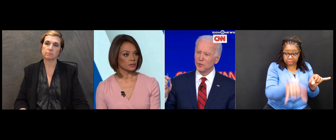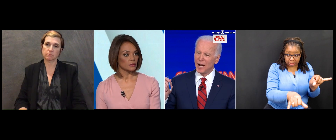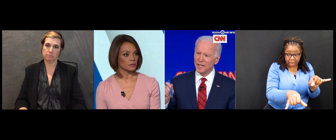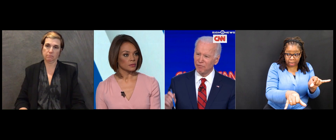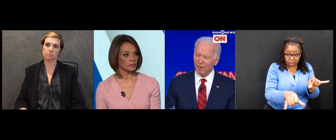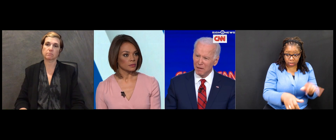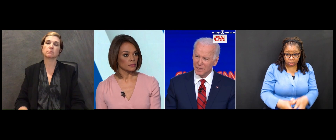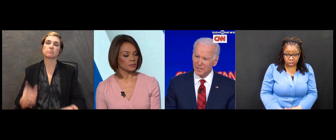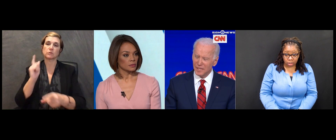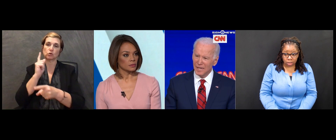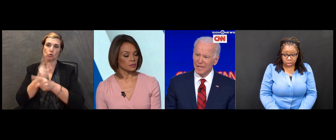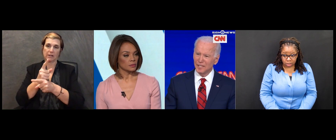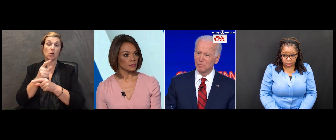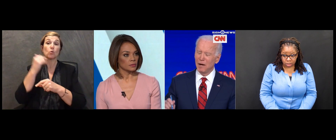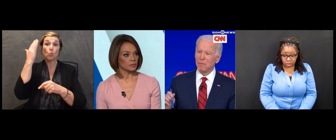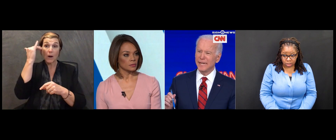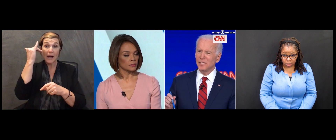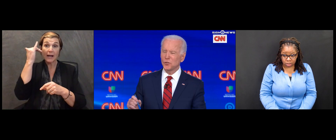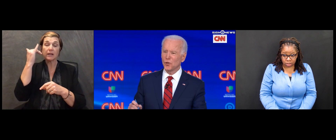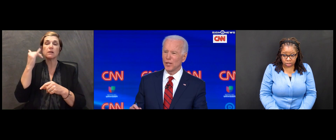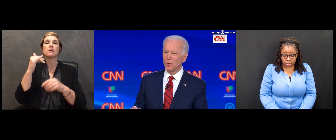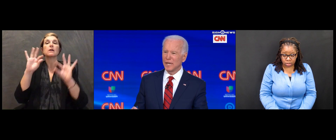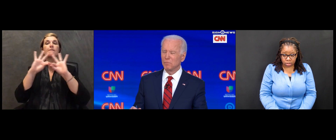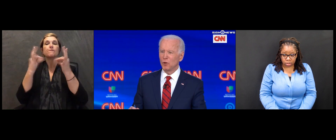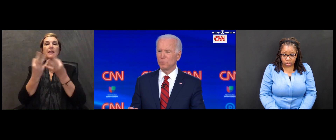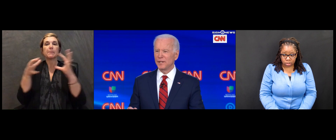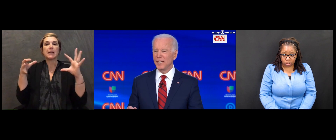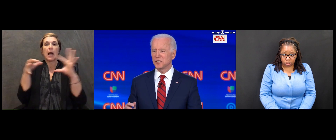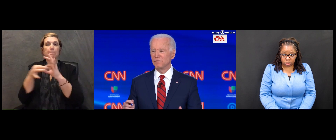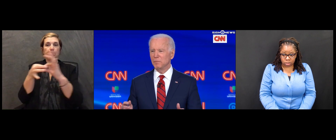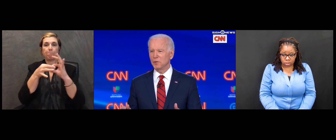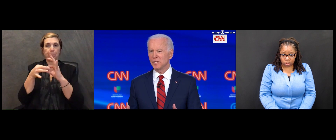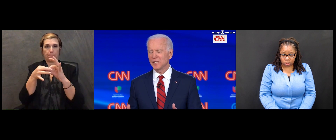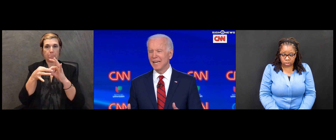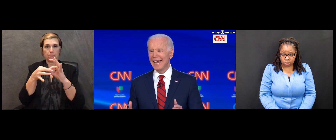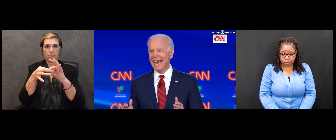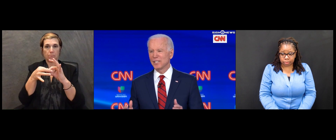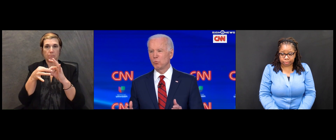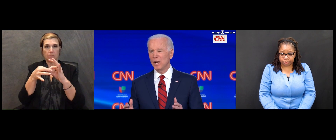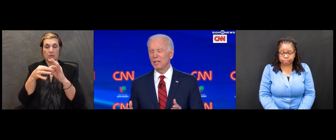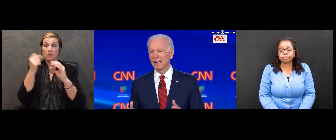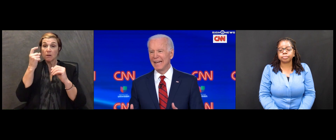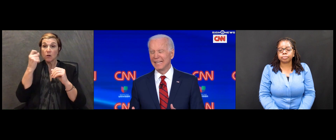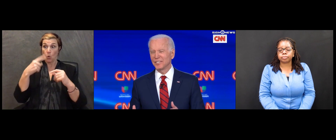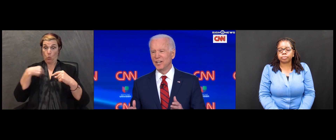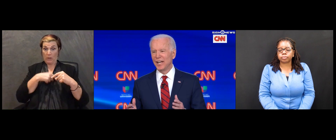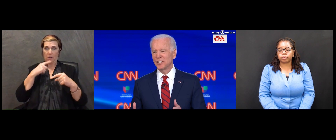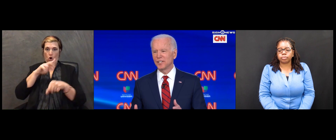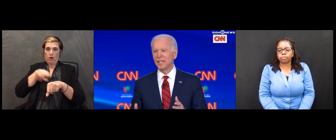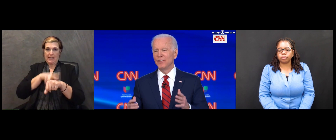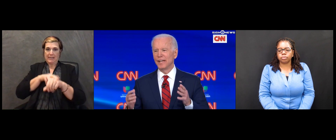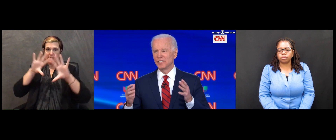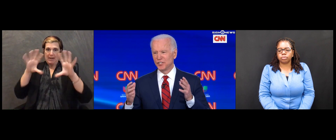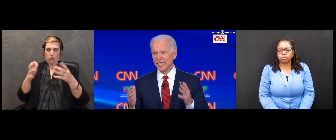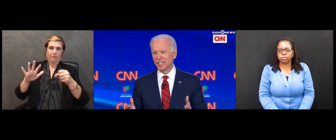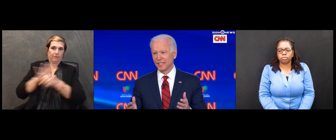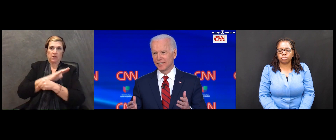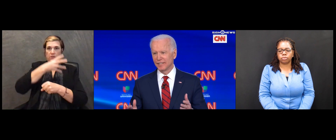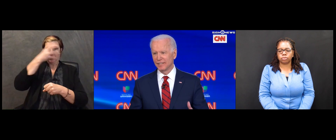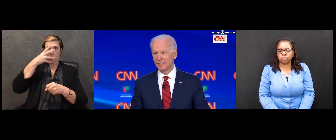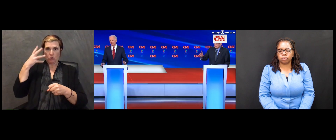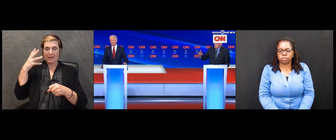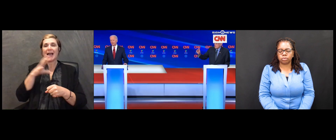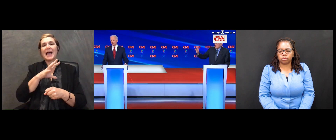about uniting families. It's about making sure that we can both be a nation of immigrants as well as a nation that is